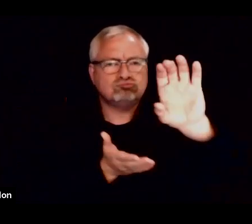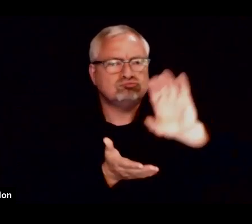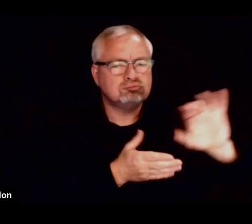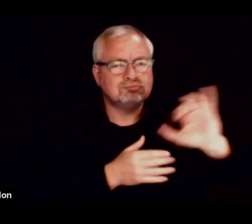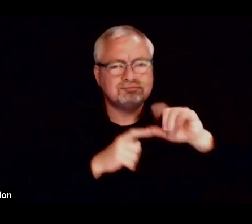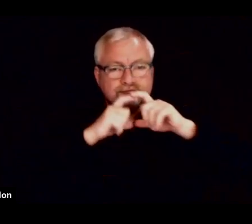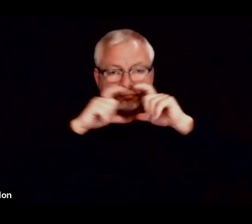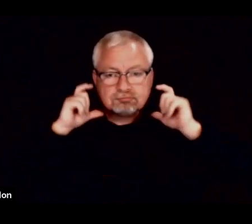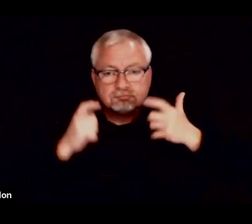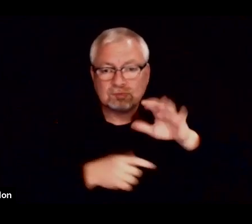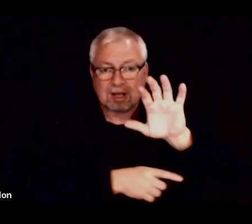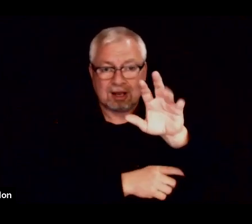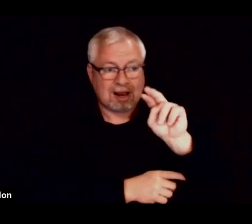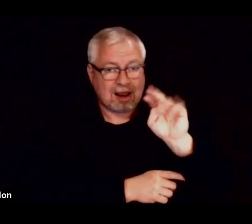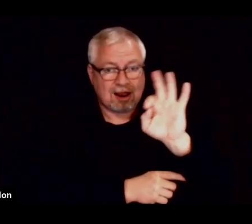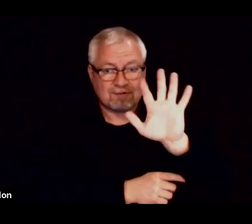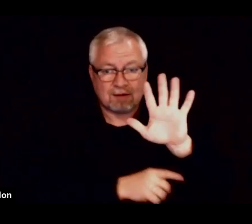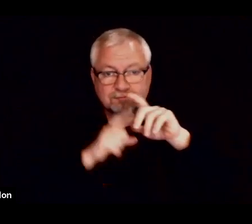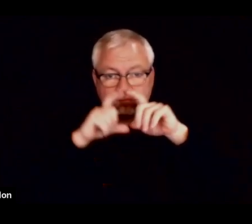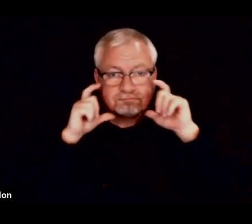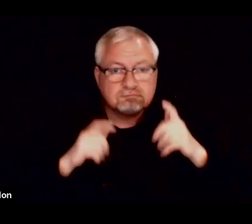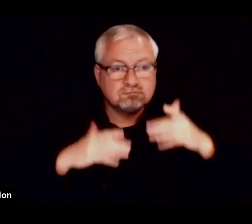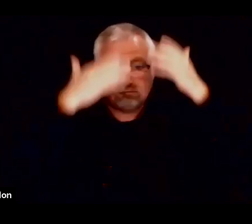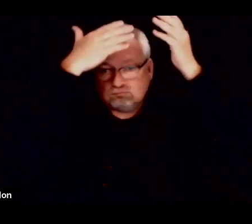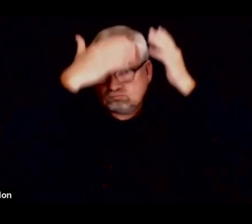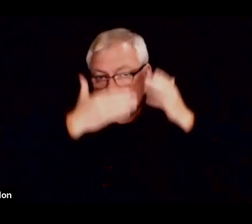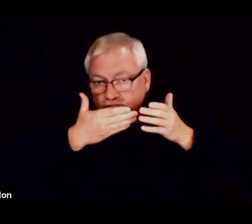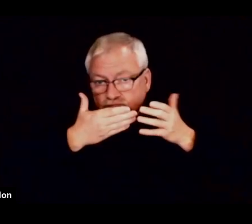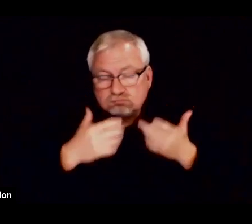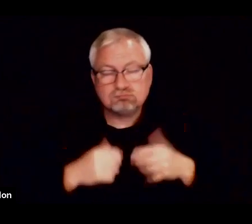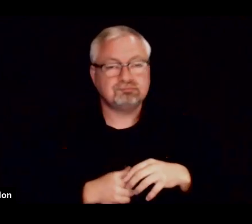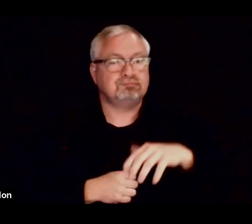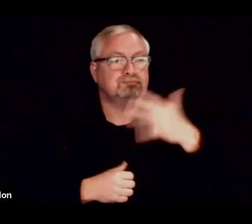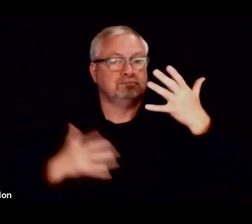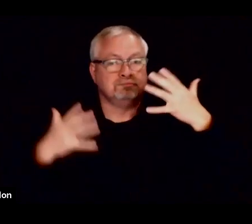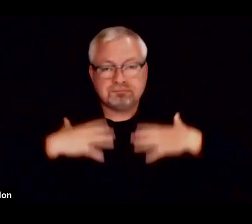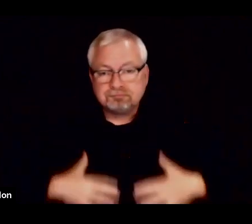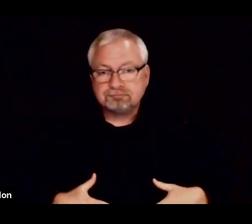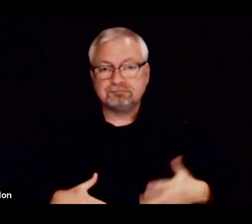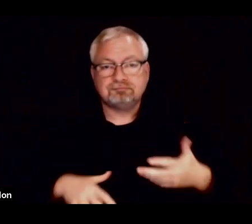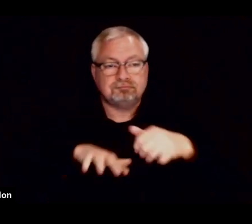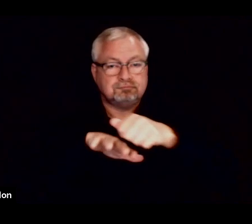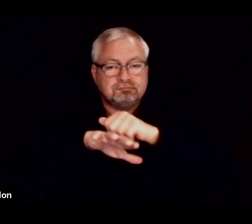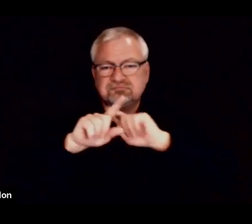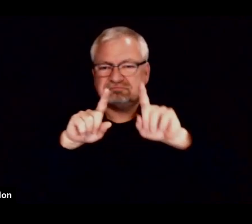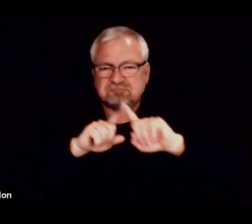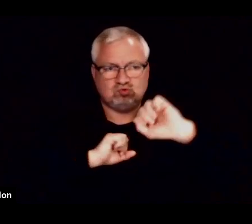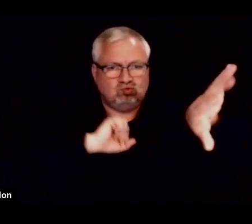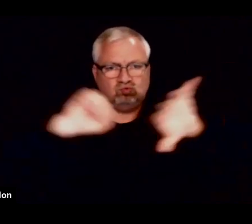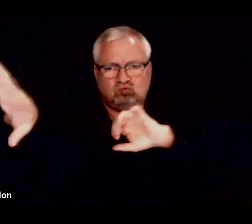face masks, and face shields, which are very much needed in the care of COVID-positive